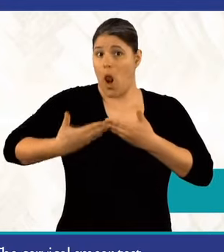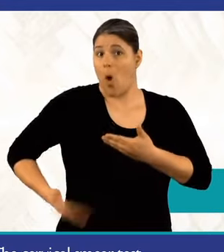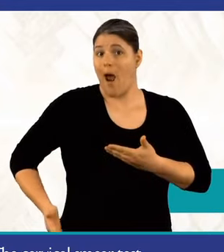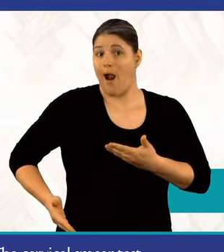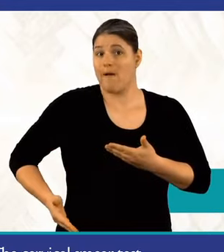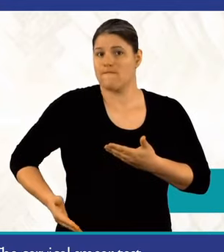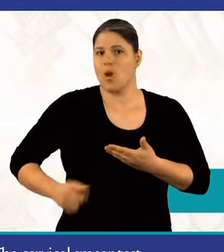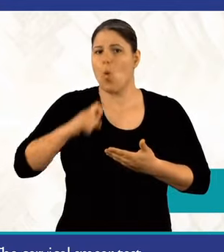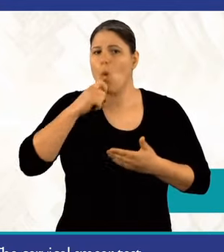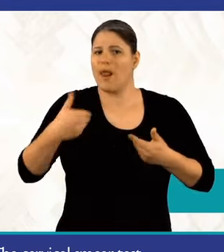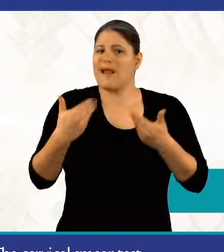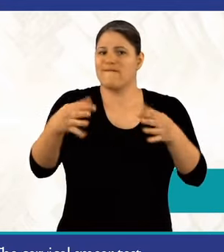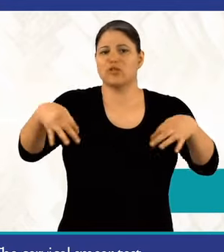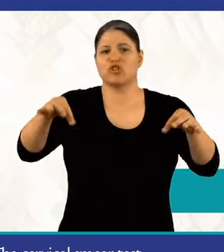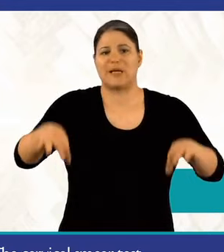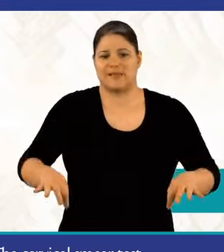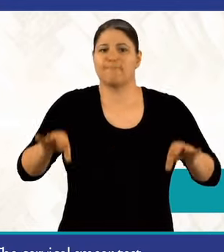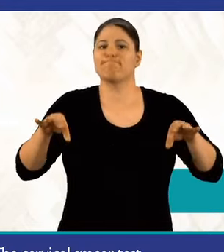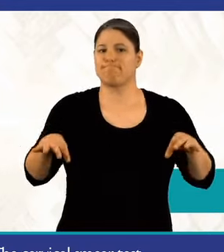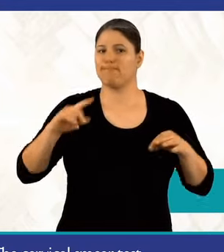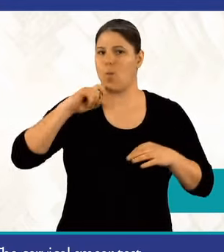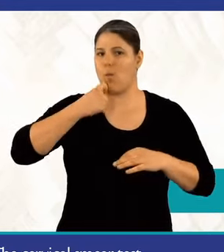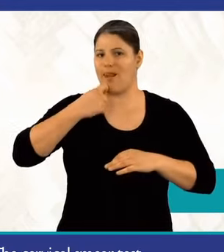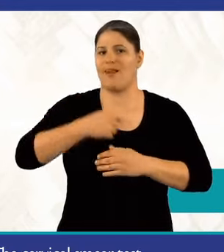The lower part of your body will be covered with a sheet.